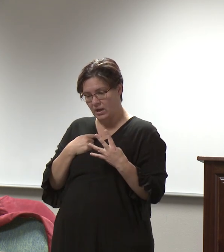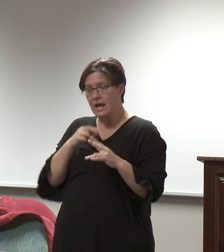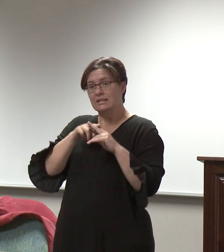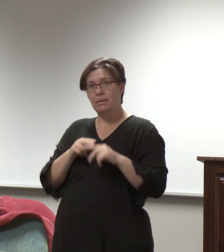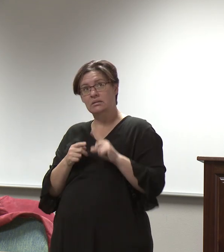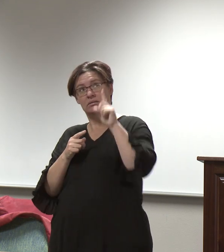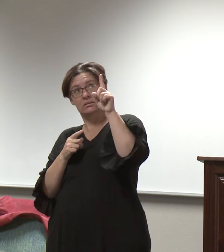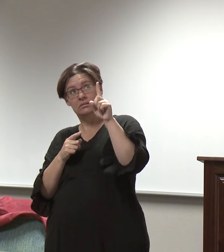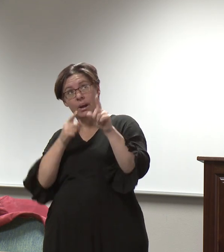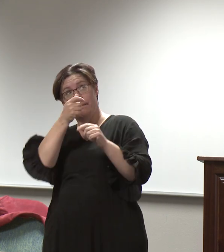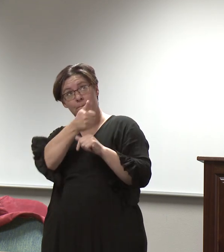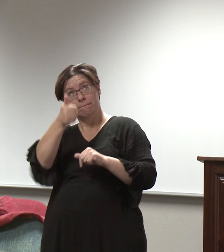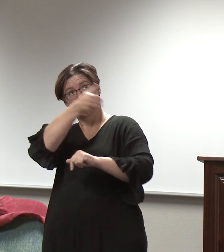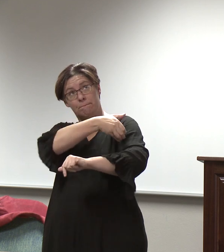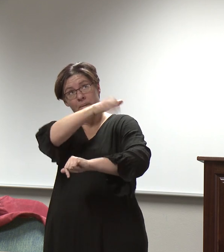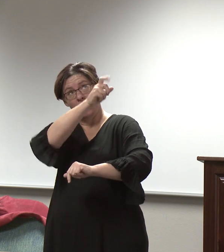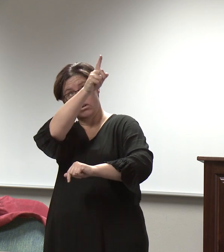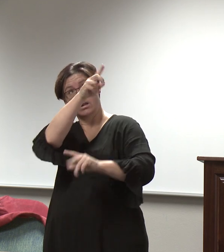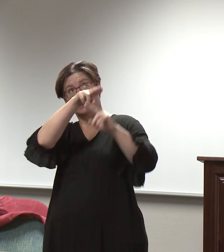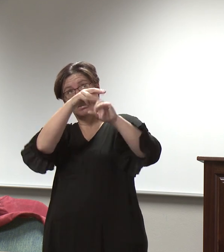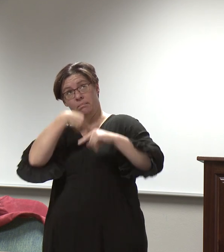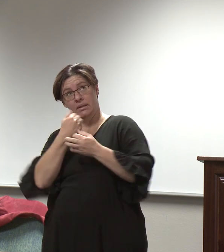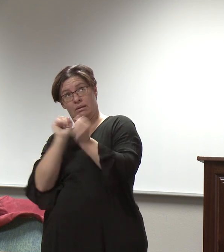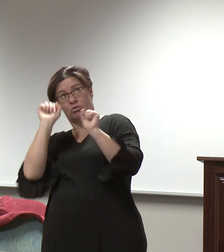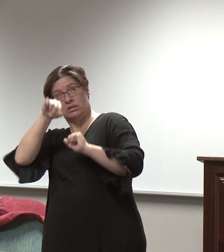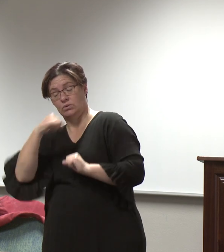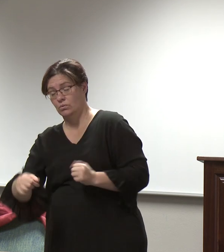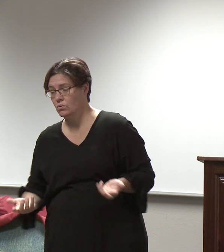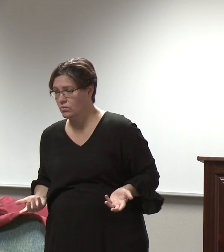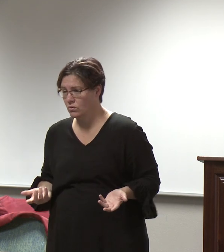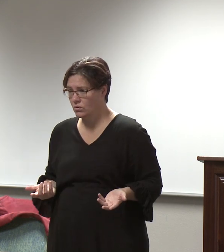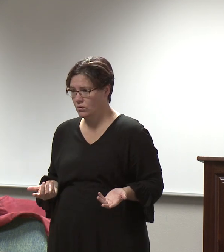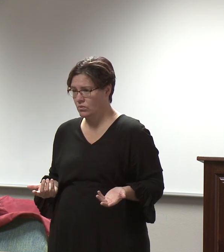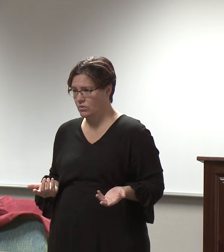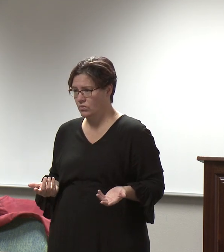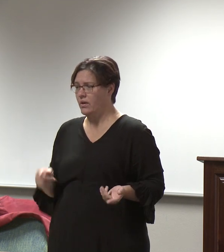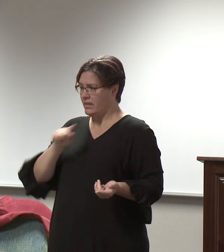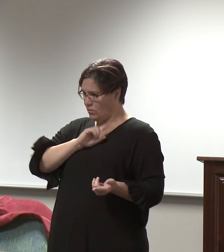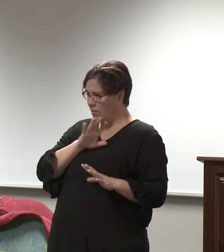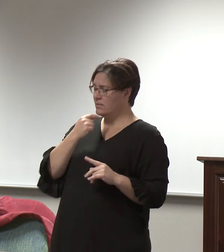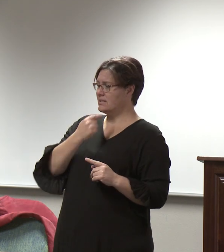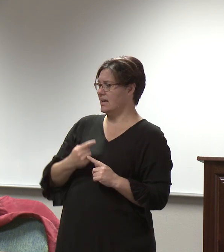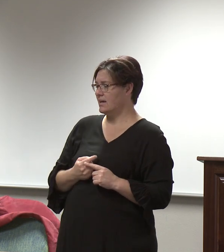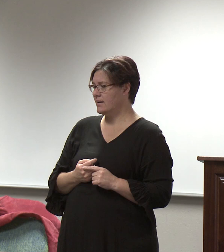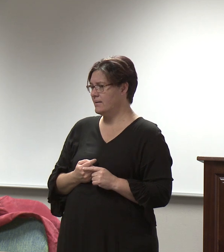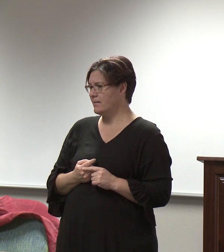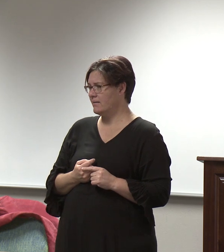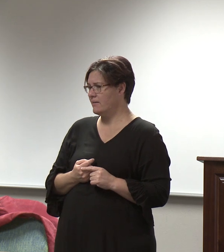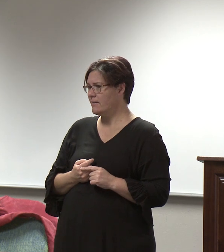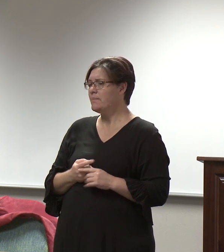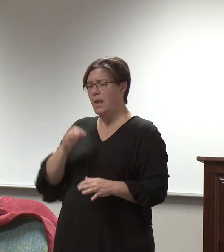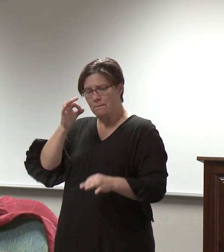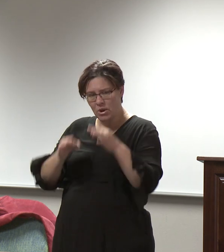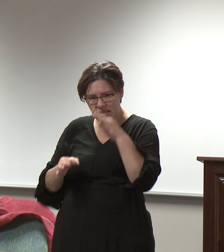power of more powerful people. That's why I've been saying that we live in societies that are